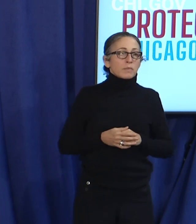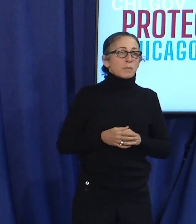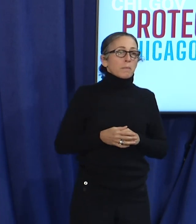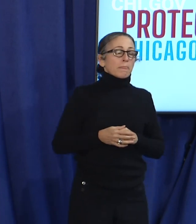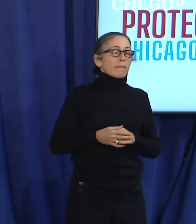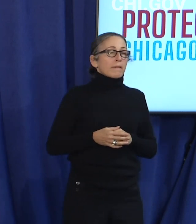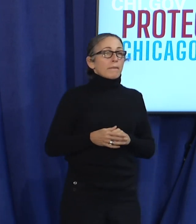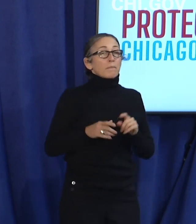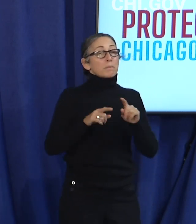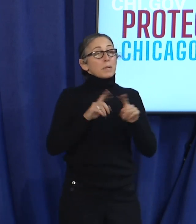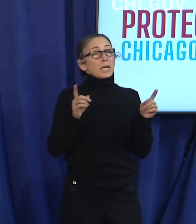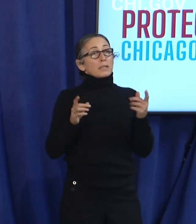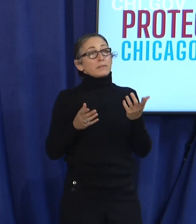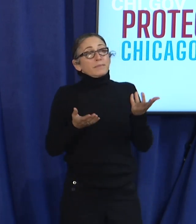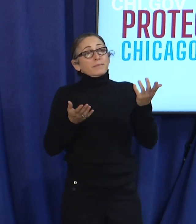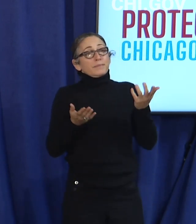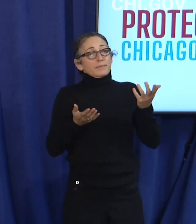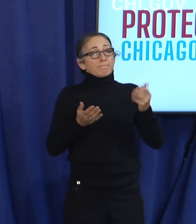enforcement. But,